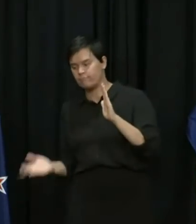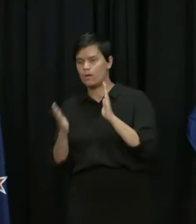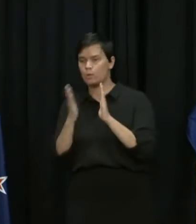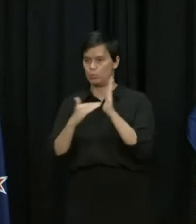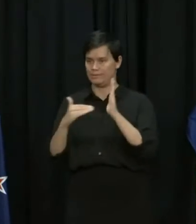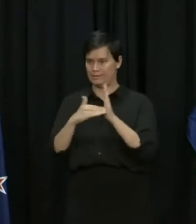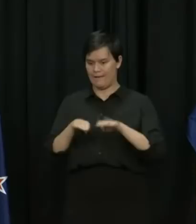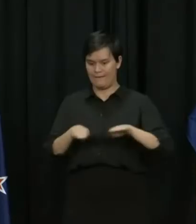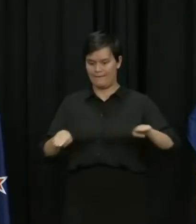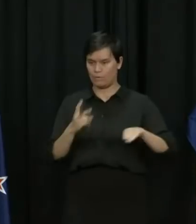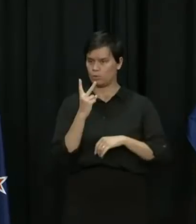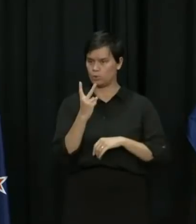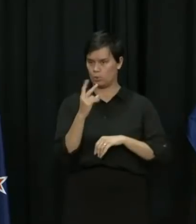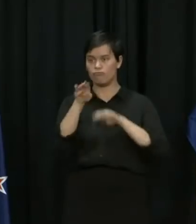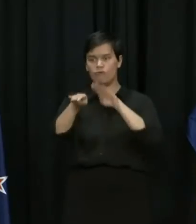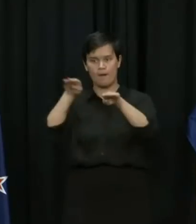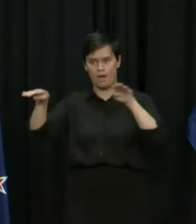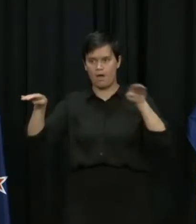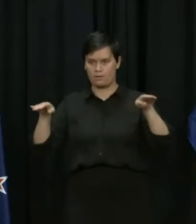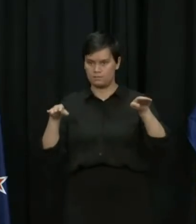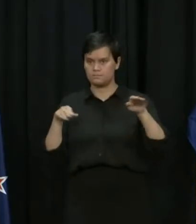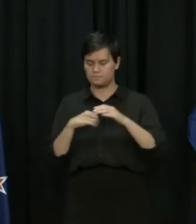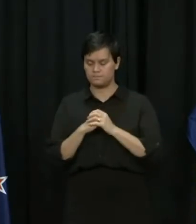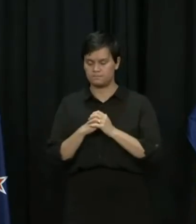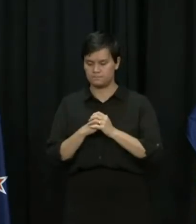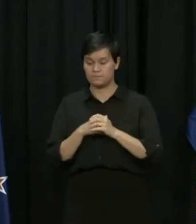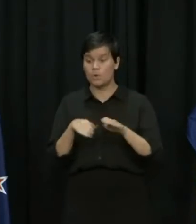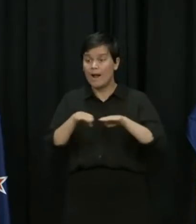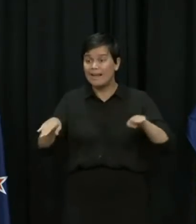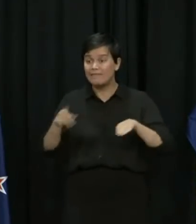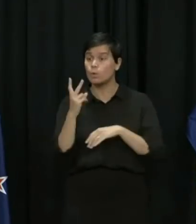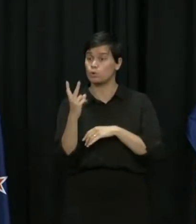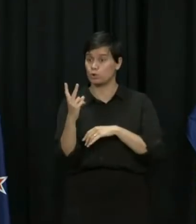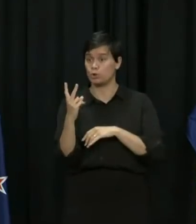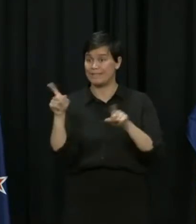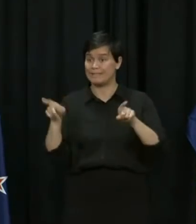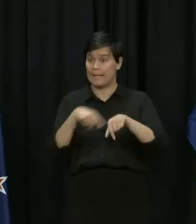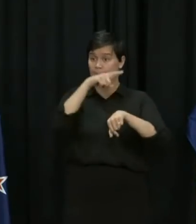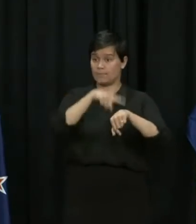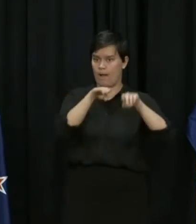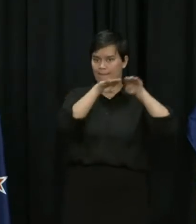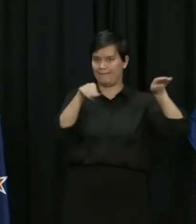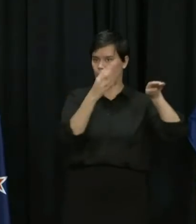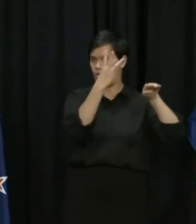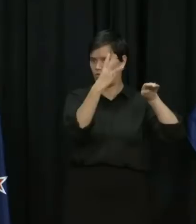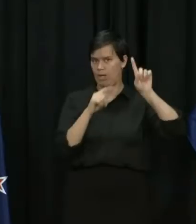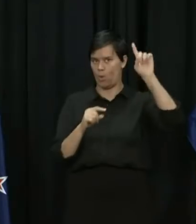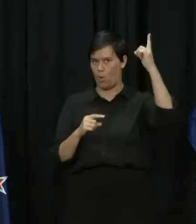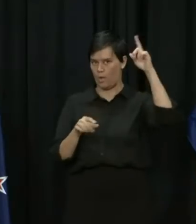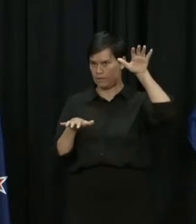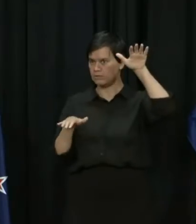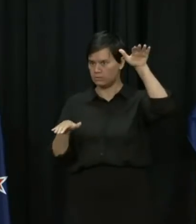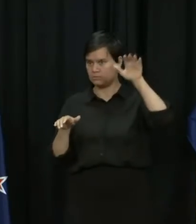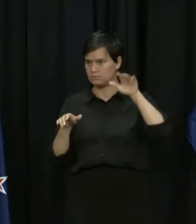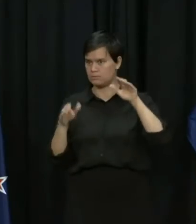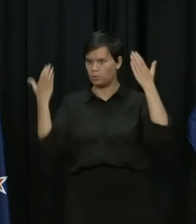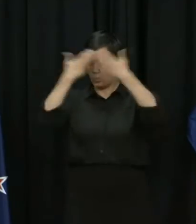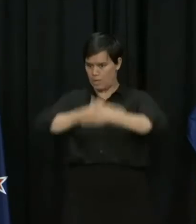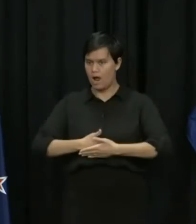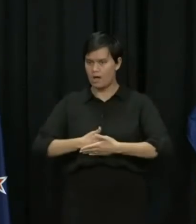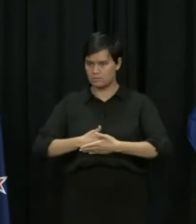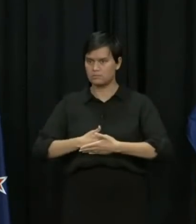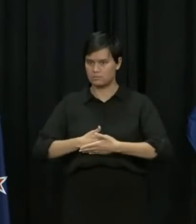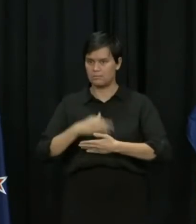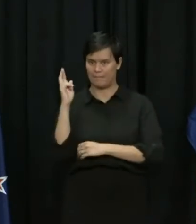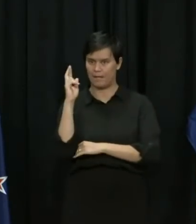reminder. This will also come into place, the level 2 settings for those outside of Auckland, the rest of the country, from